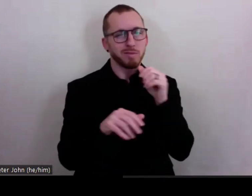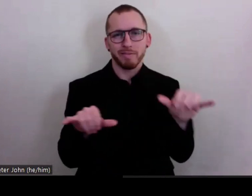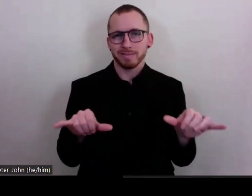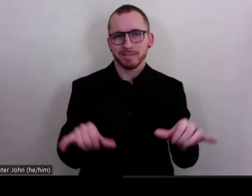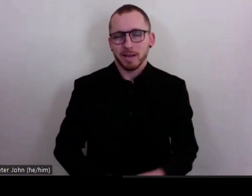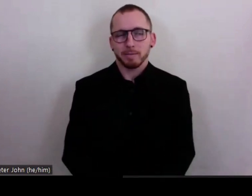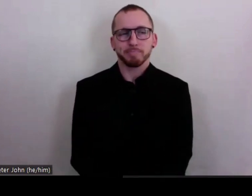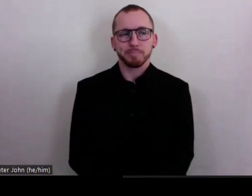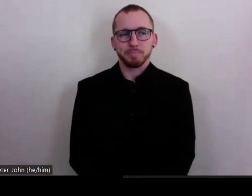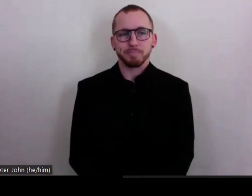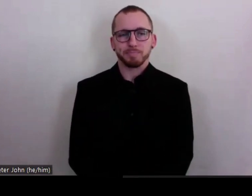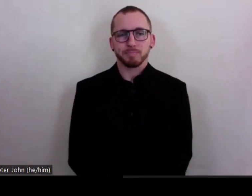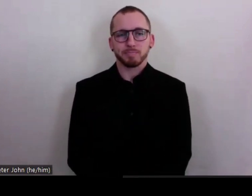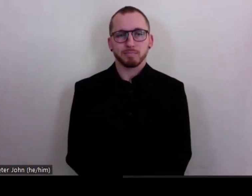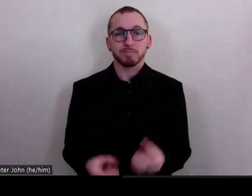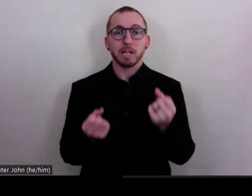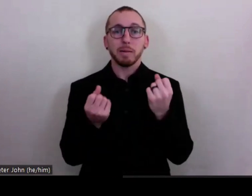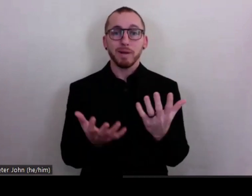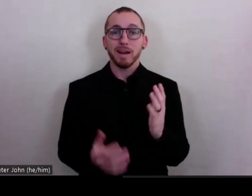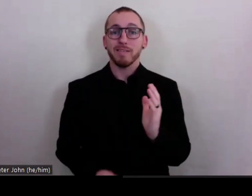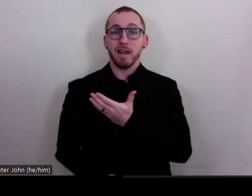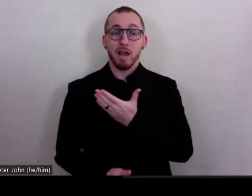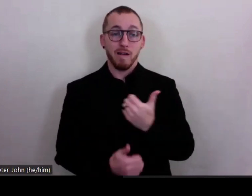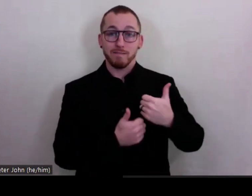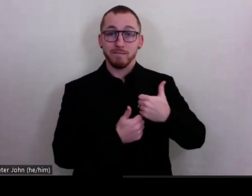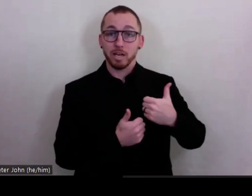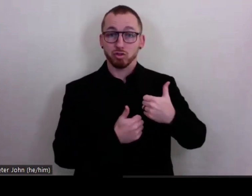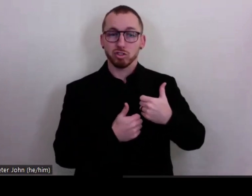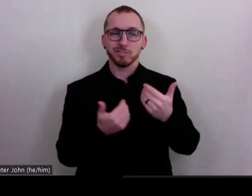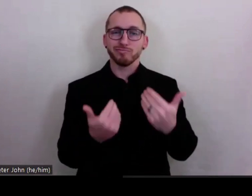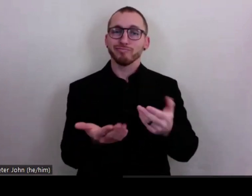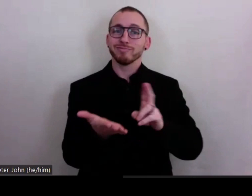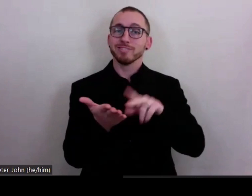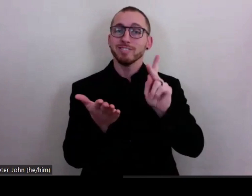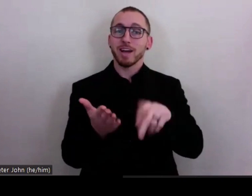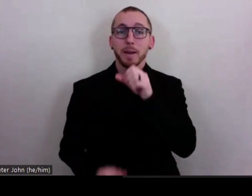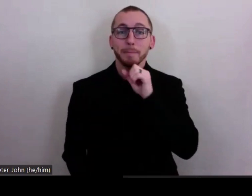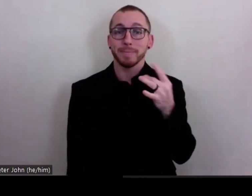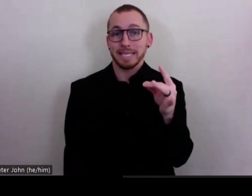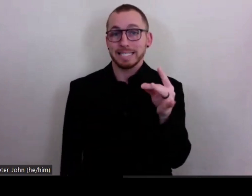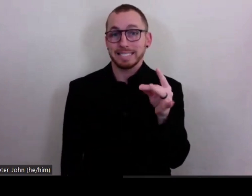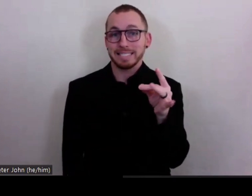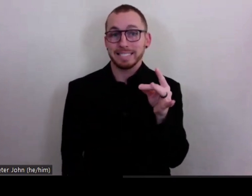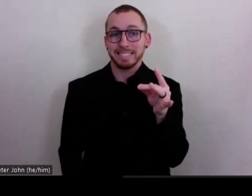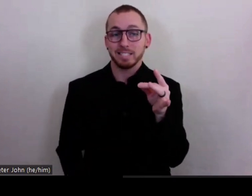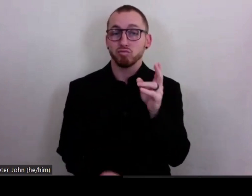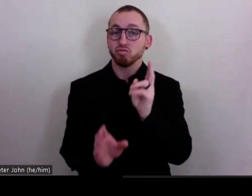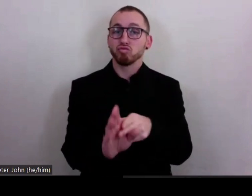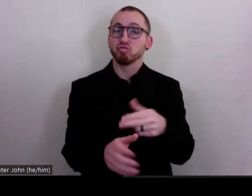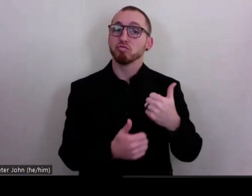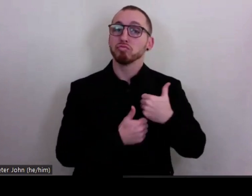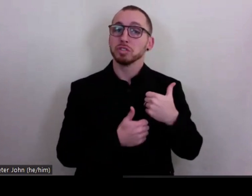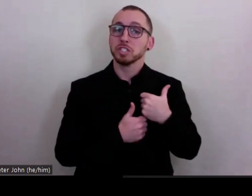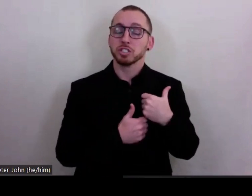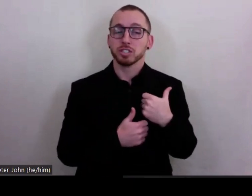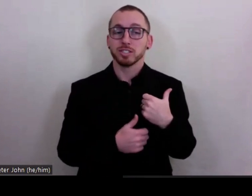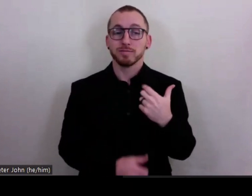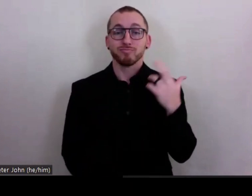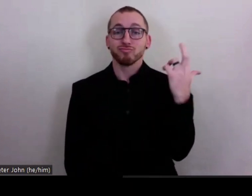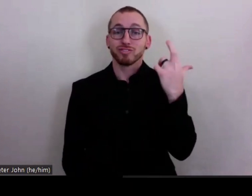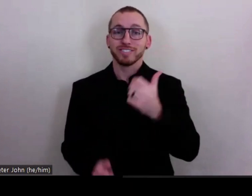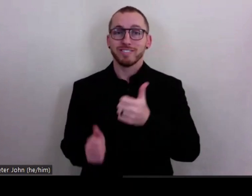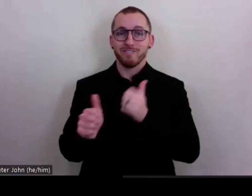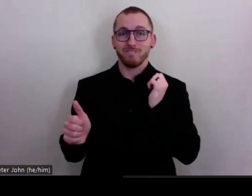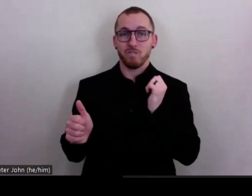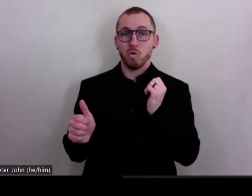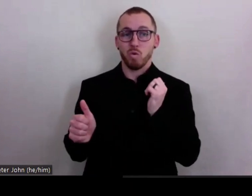Many of our veterans sign up at age 18 and enlist to the military services to avoid the trauma